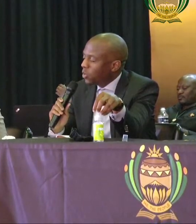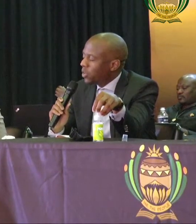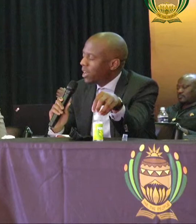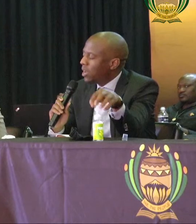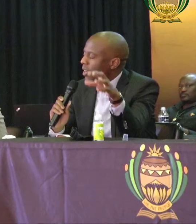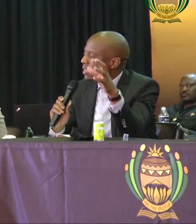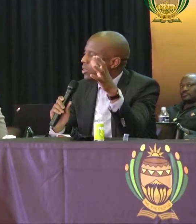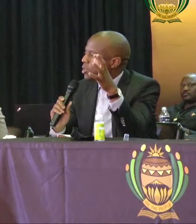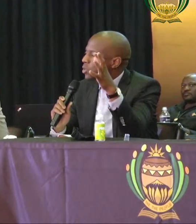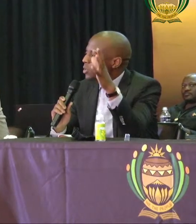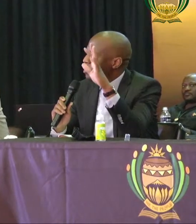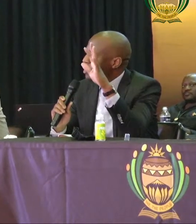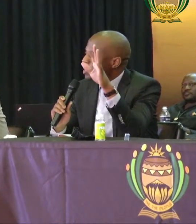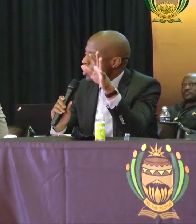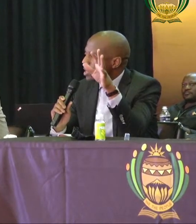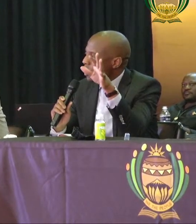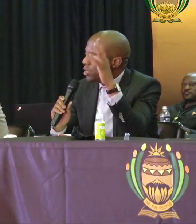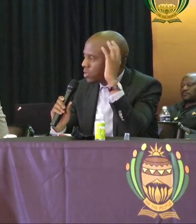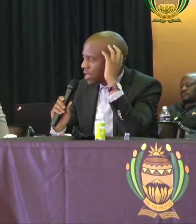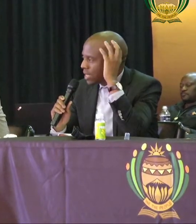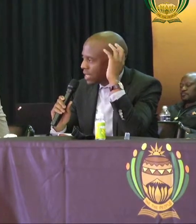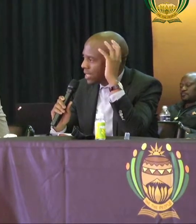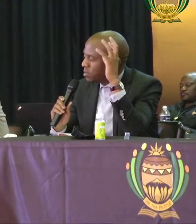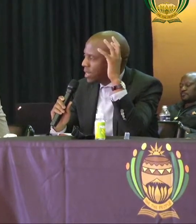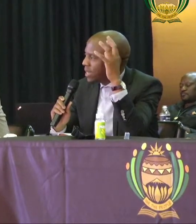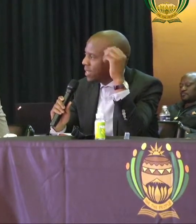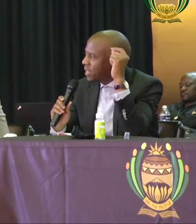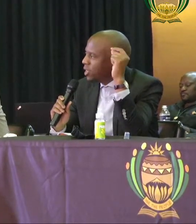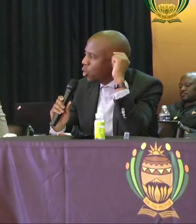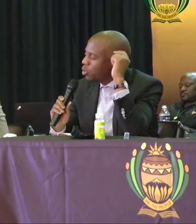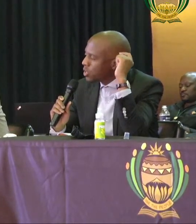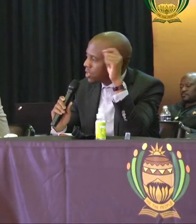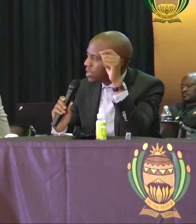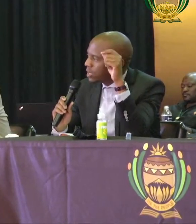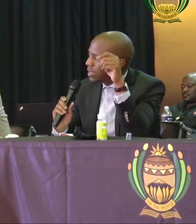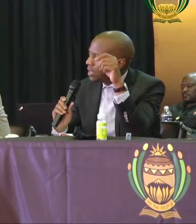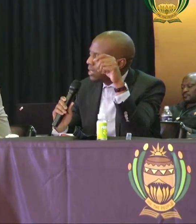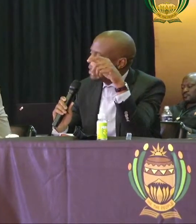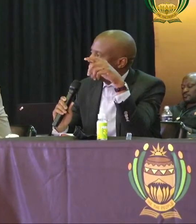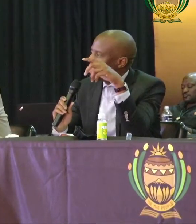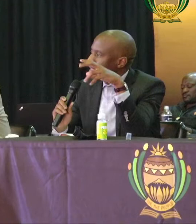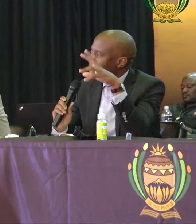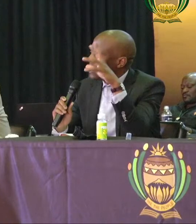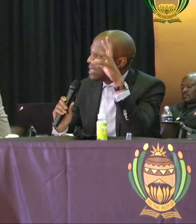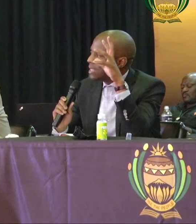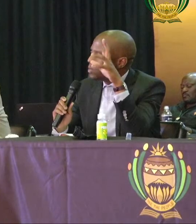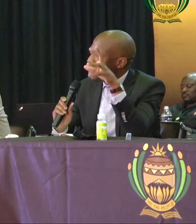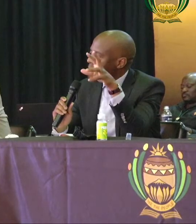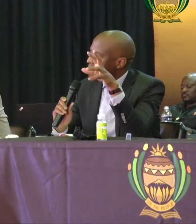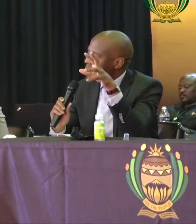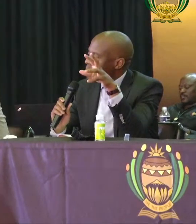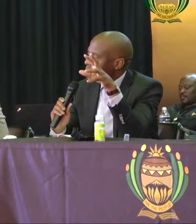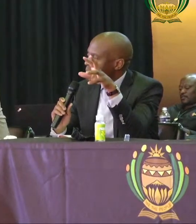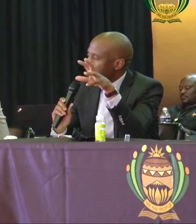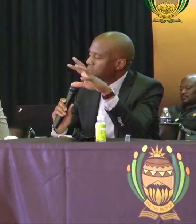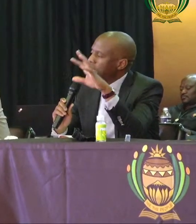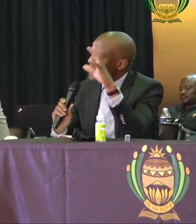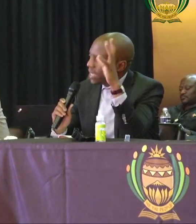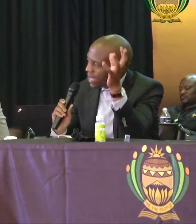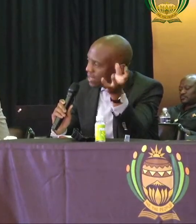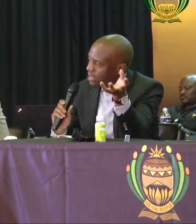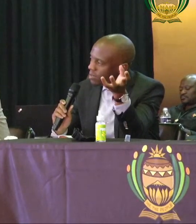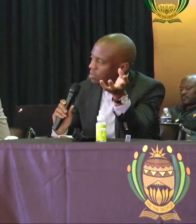No. I didn't want him to respond. I want to ascertain my notes. That he's not speaking on